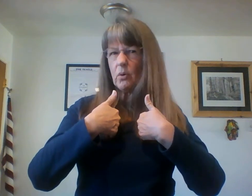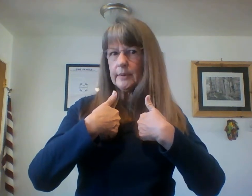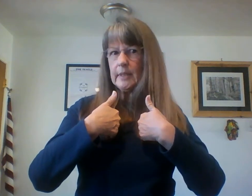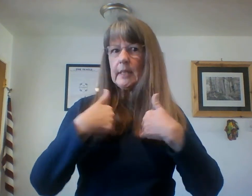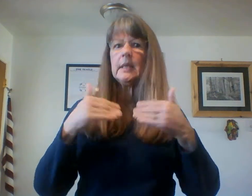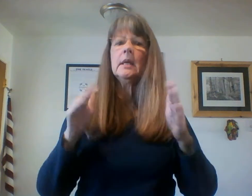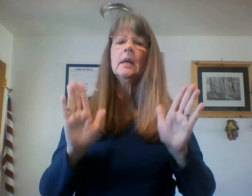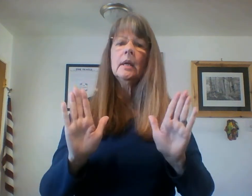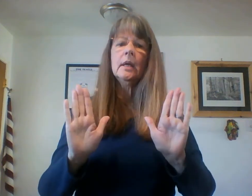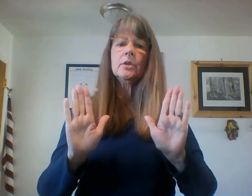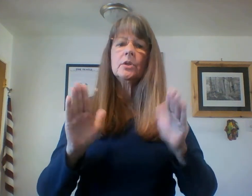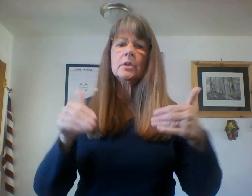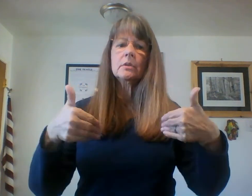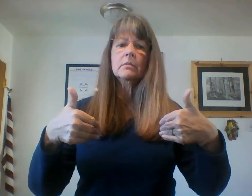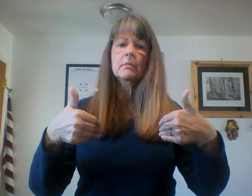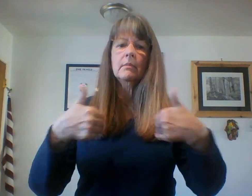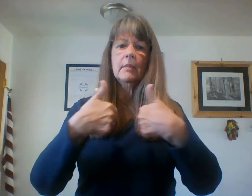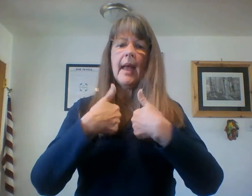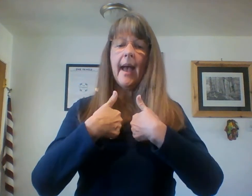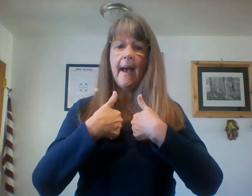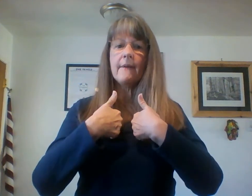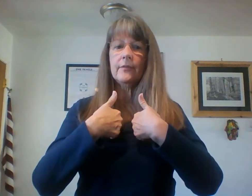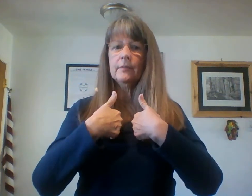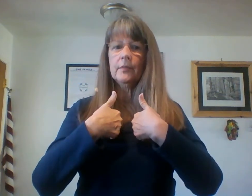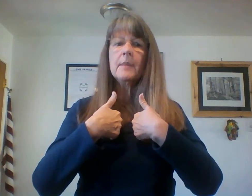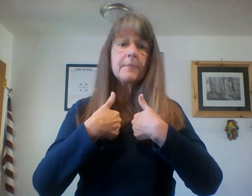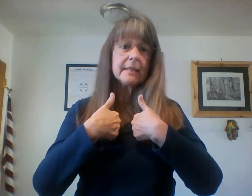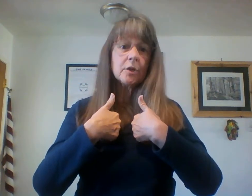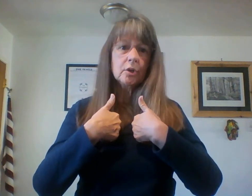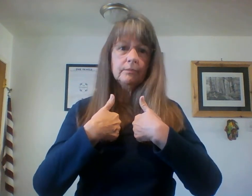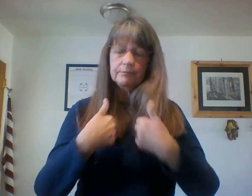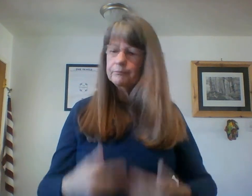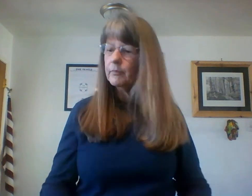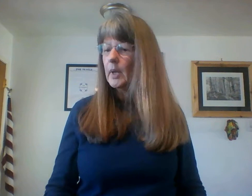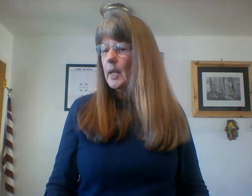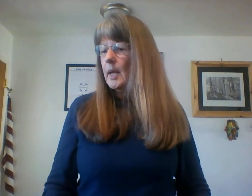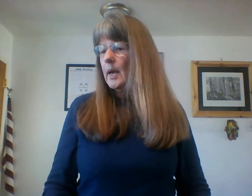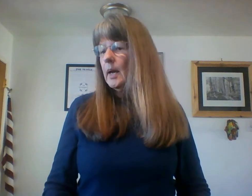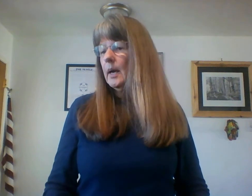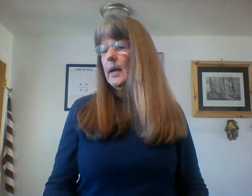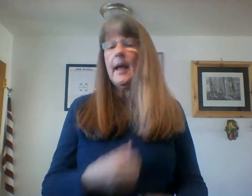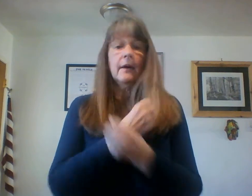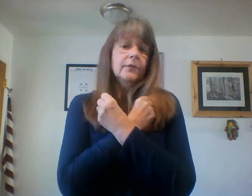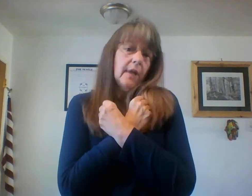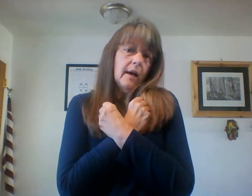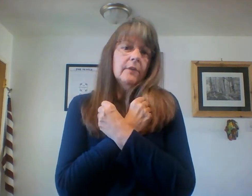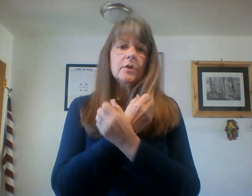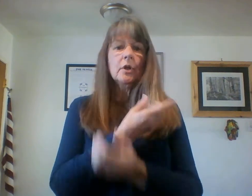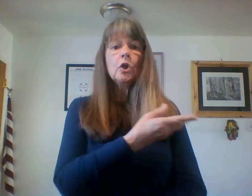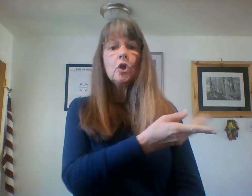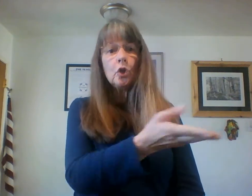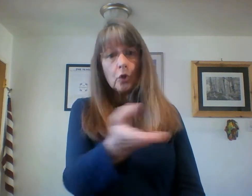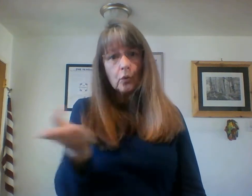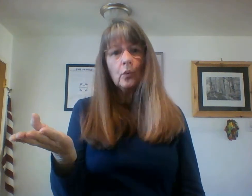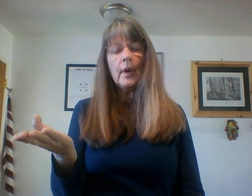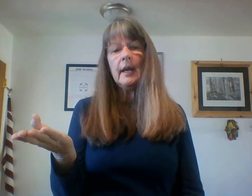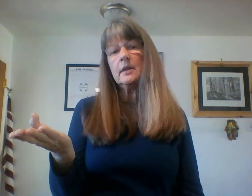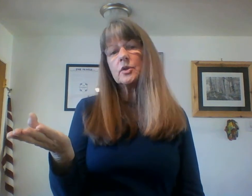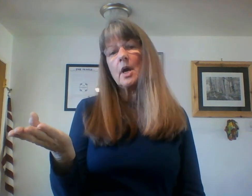holding anything. It's just have. Possession. Have loved you. And in this song,